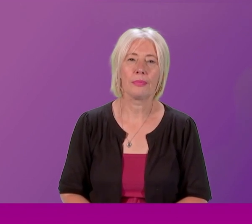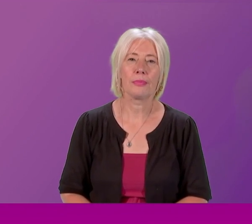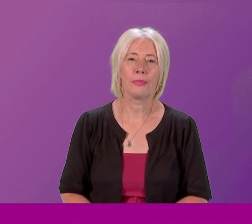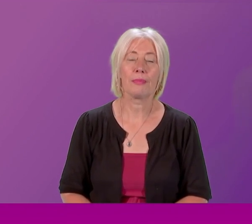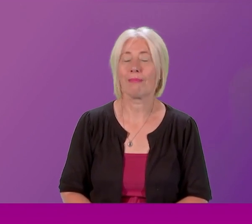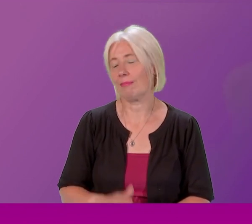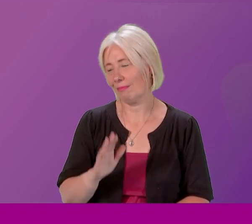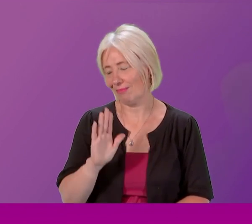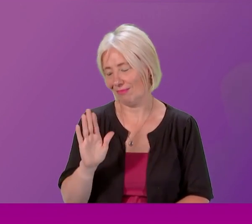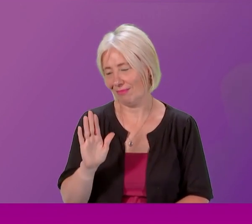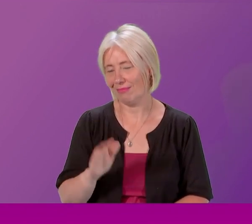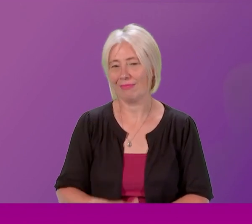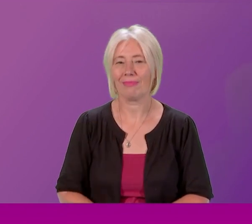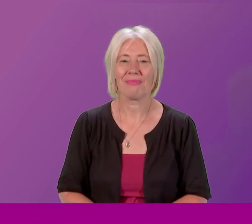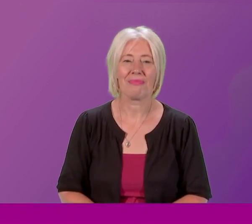Hello.